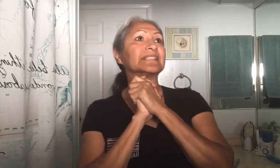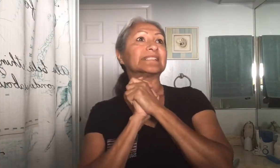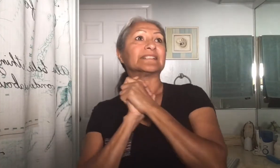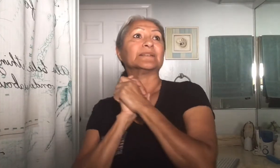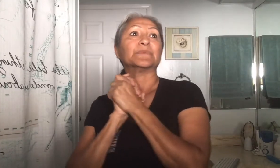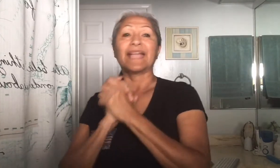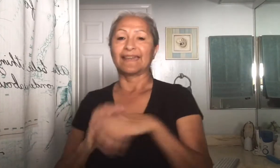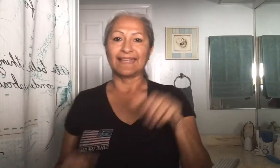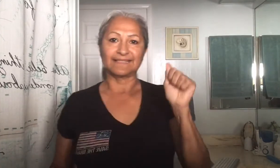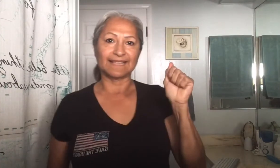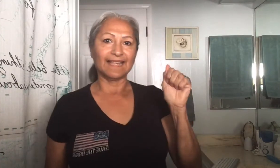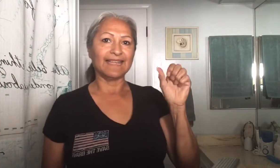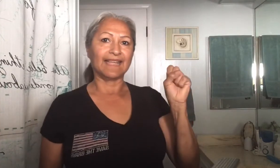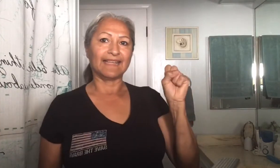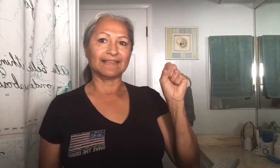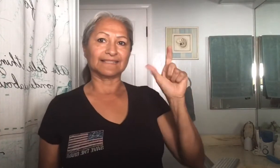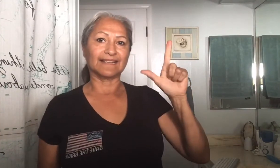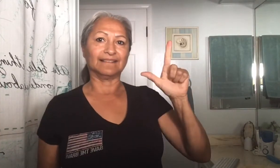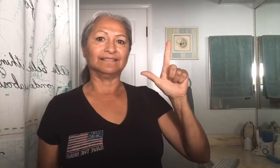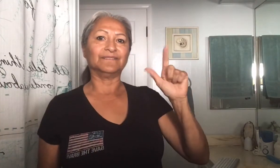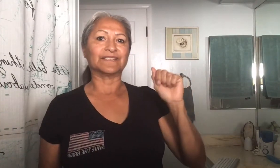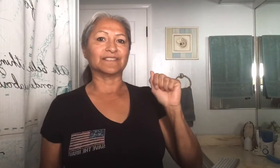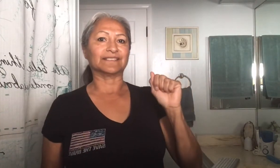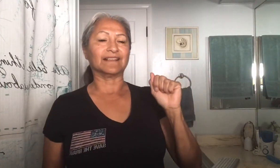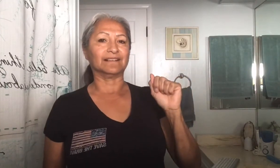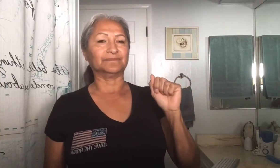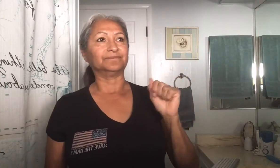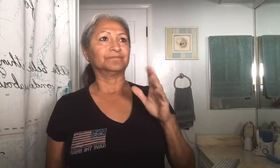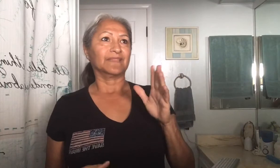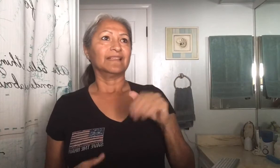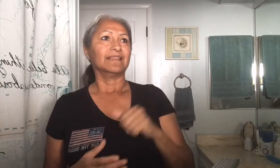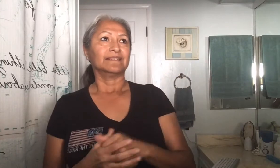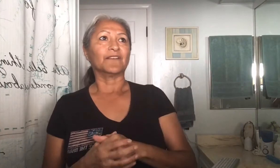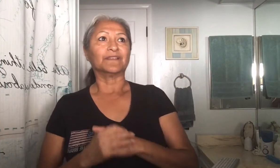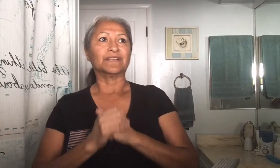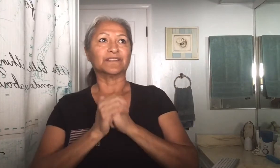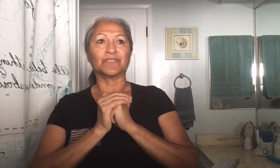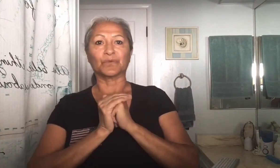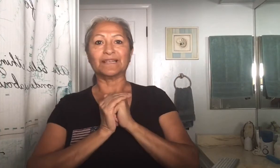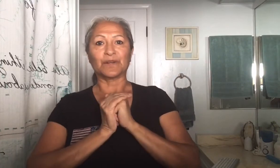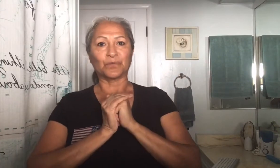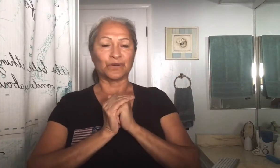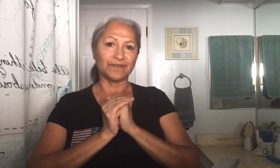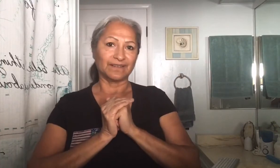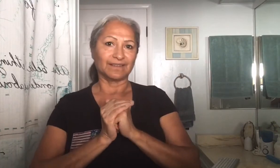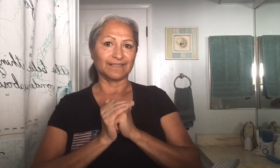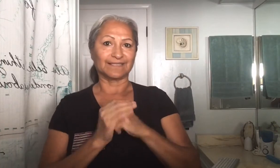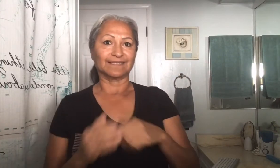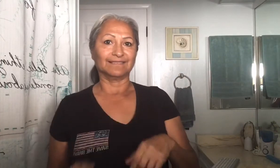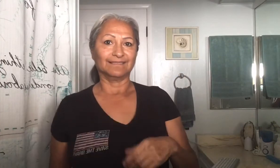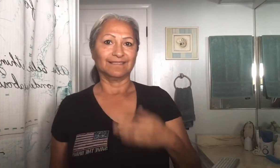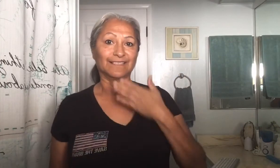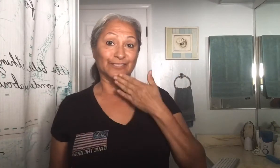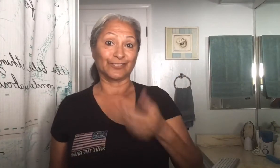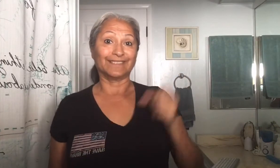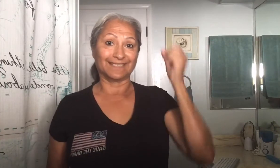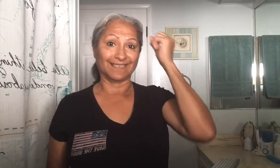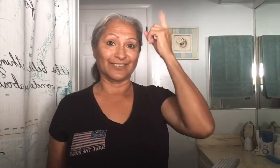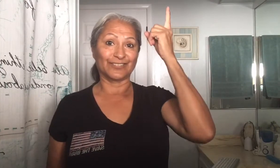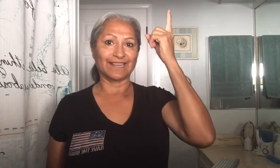So we have ASA, ASL, which is definitely a good 3-letter word that's good to understand. Did